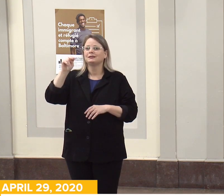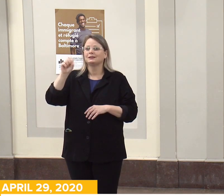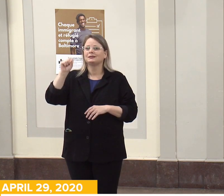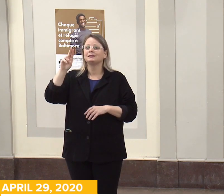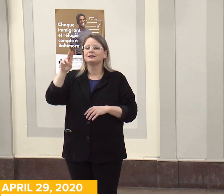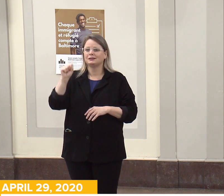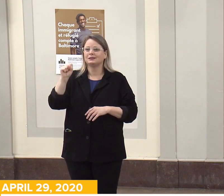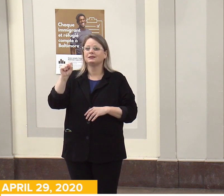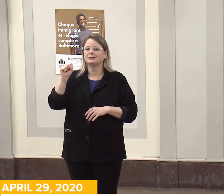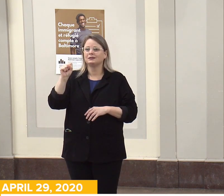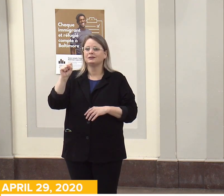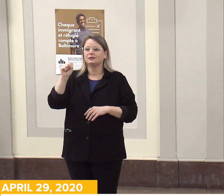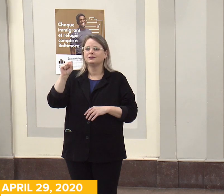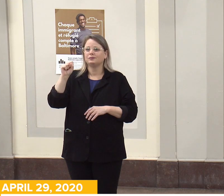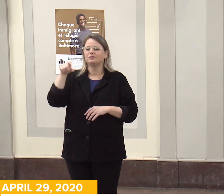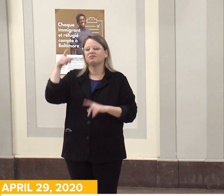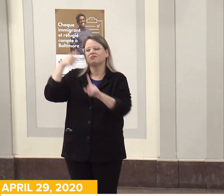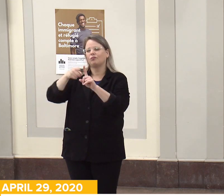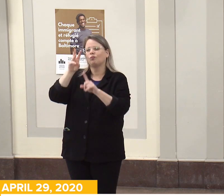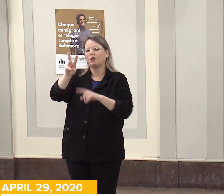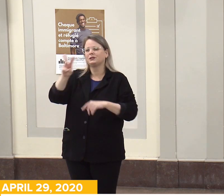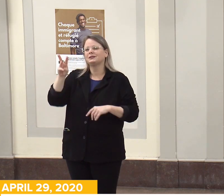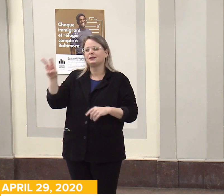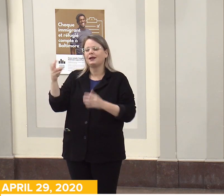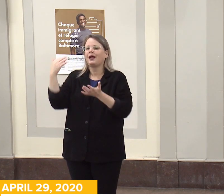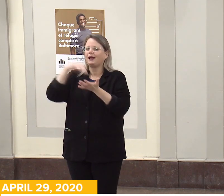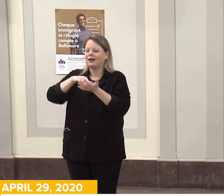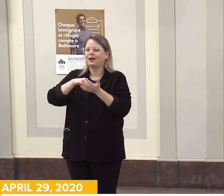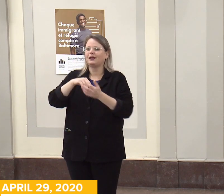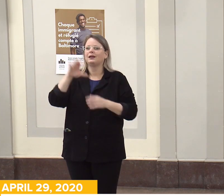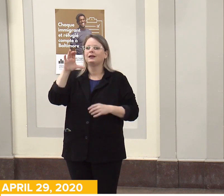census2020.baltimorecity.gov main page. Again,